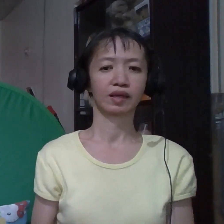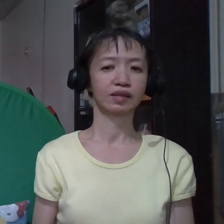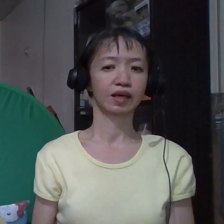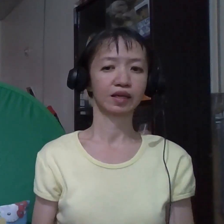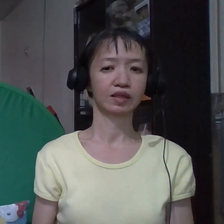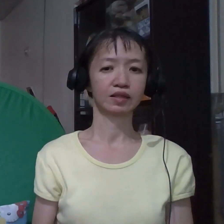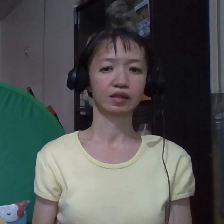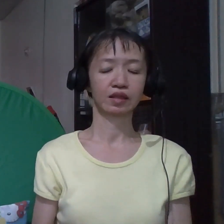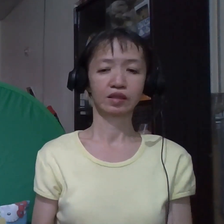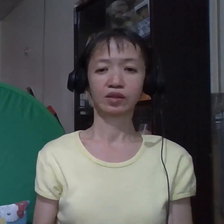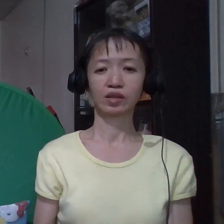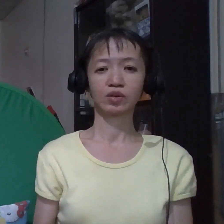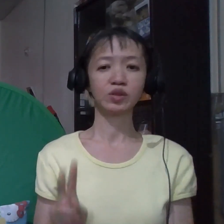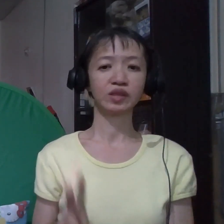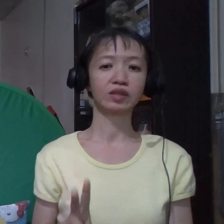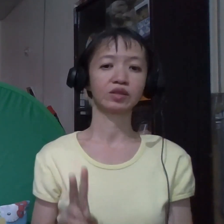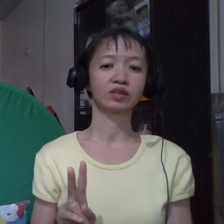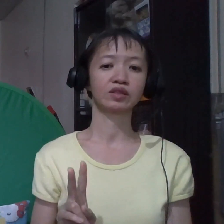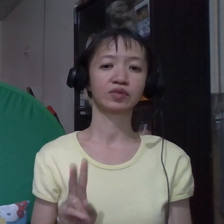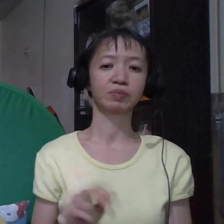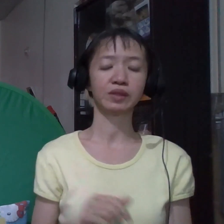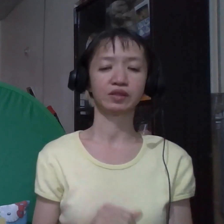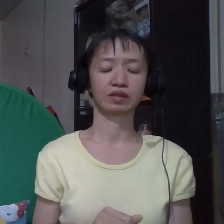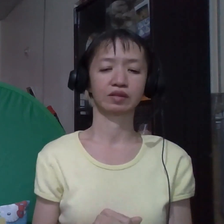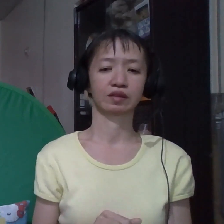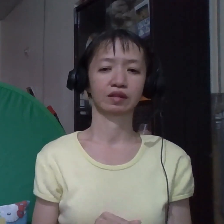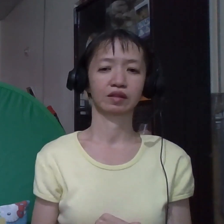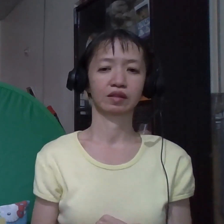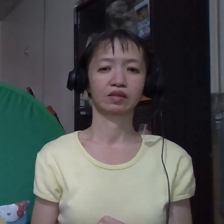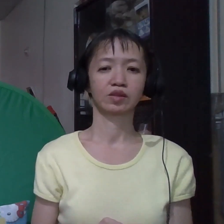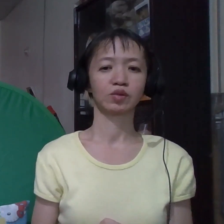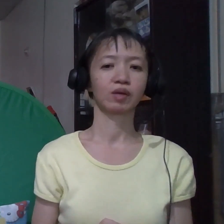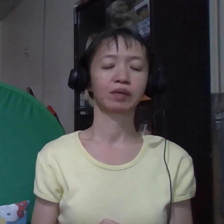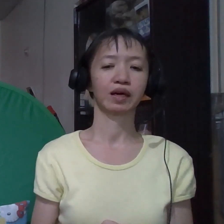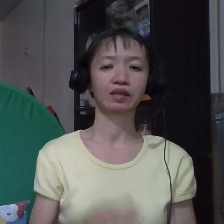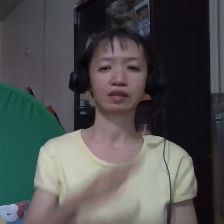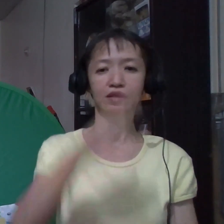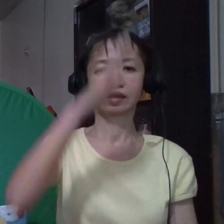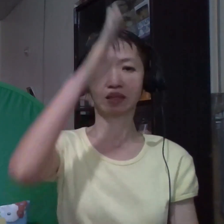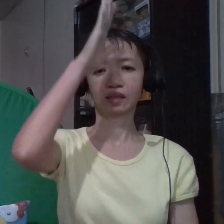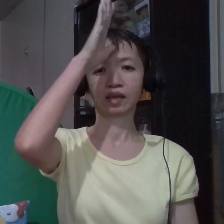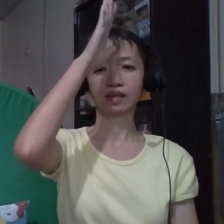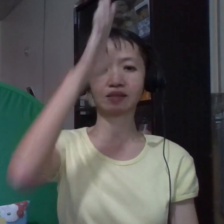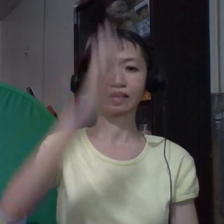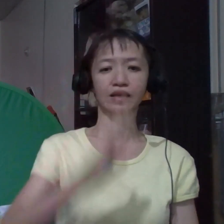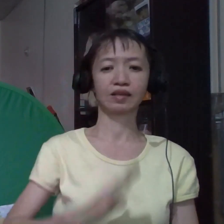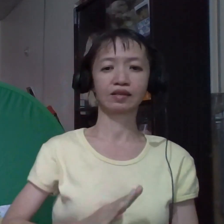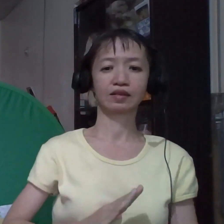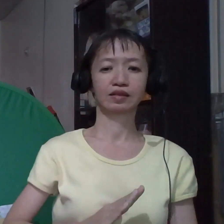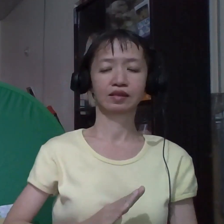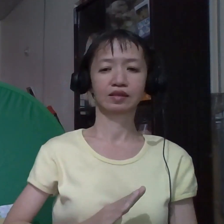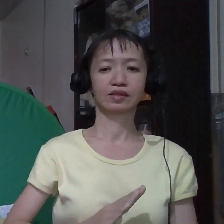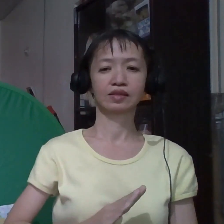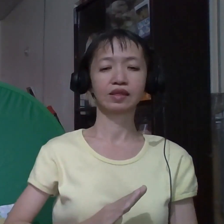And then there are 2 genders for a person. So a man in ASL is